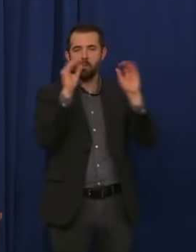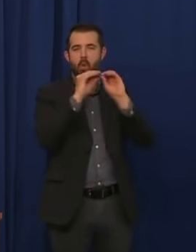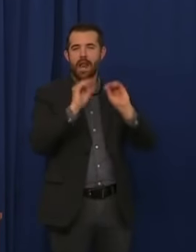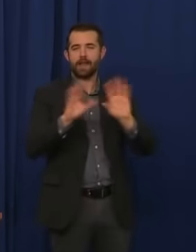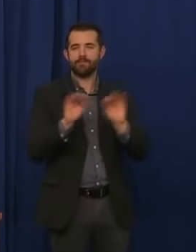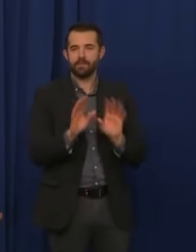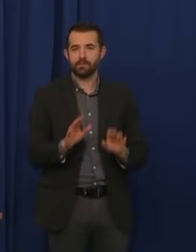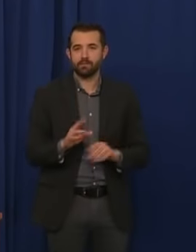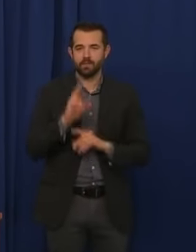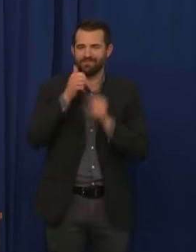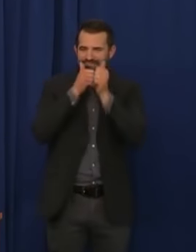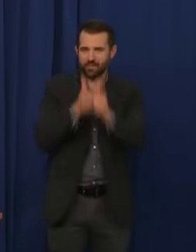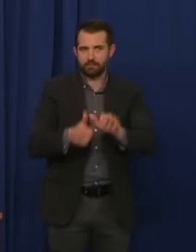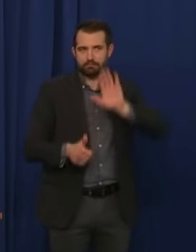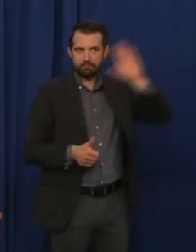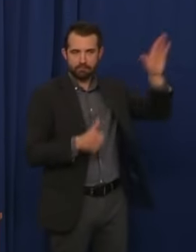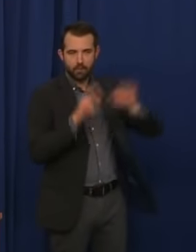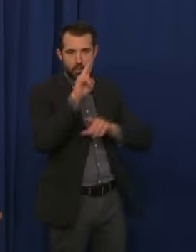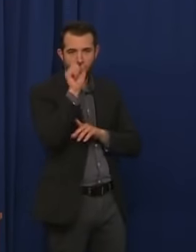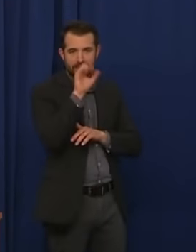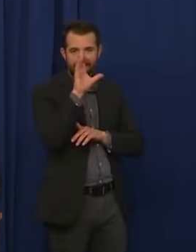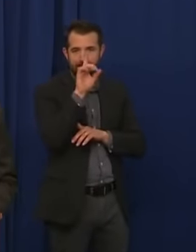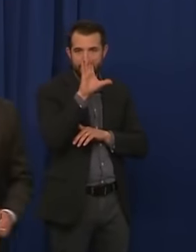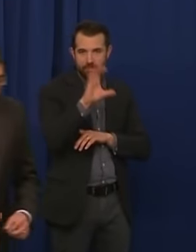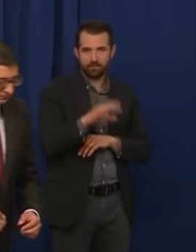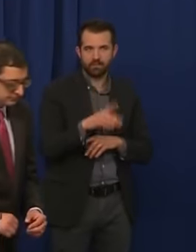CDC for what determines when someone is recovered.